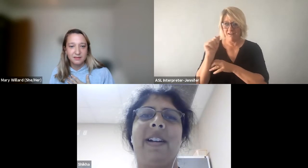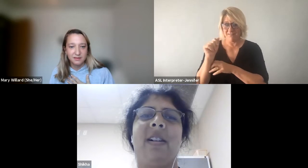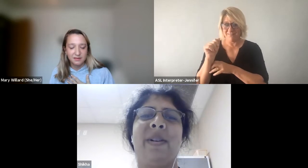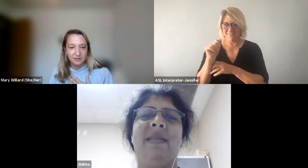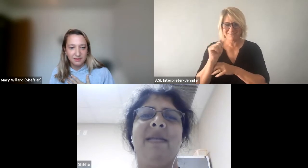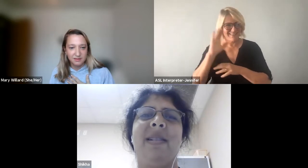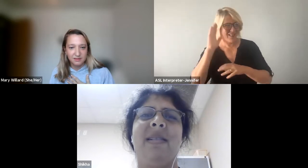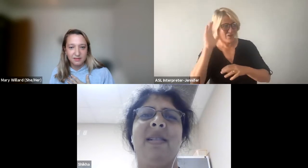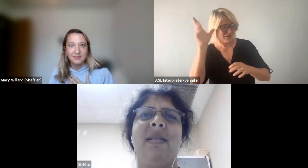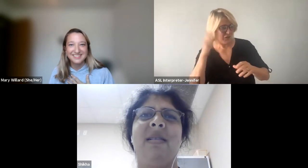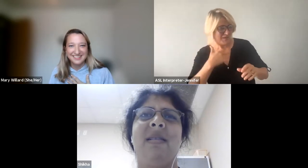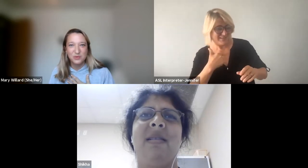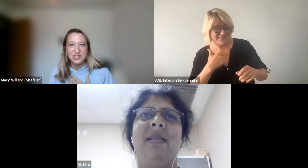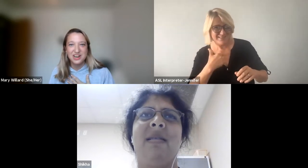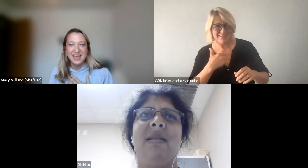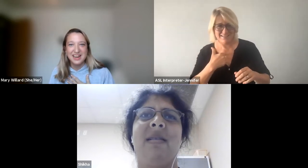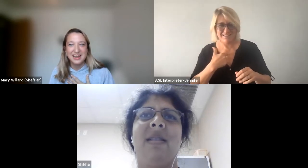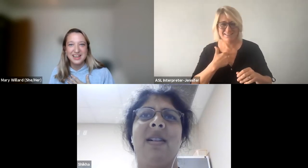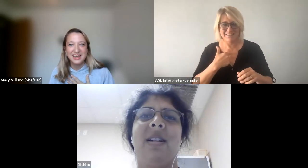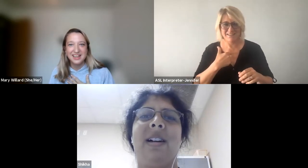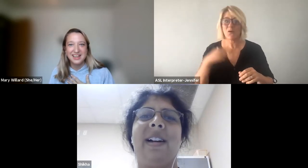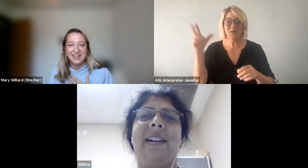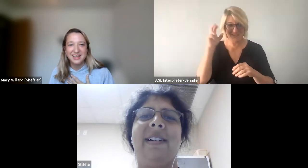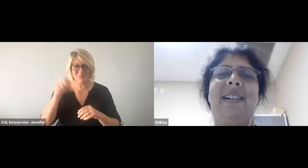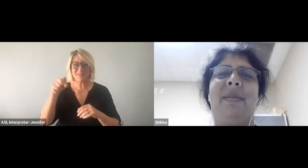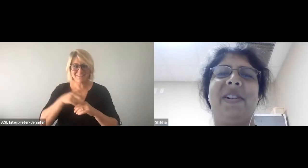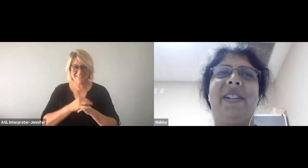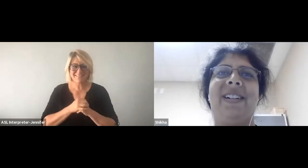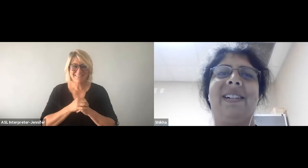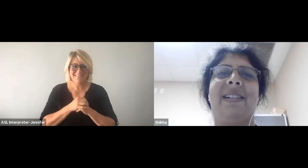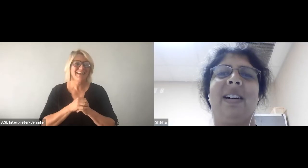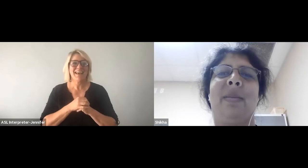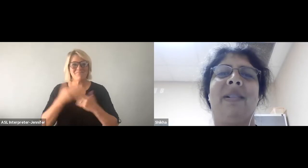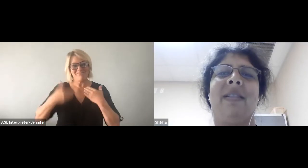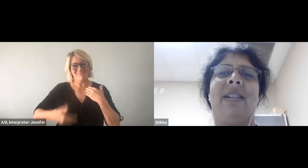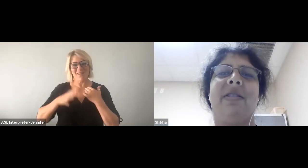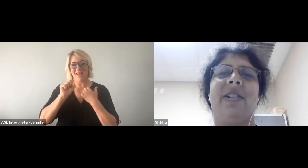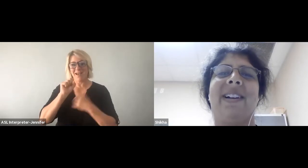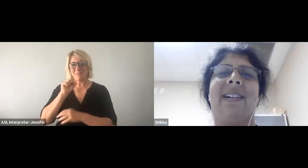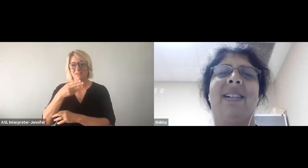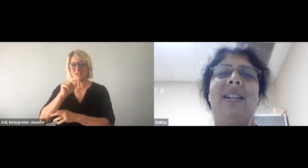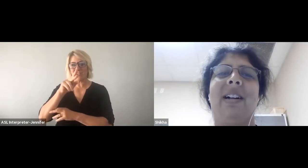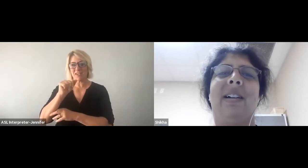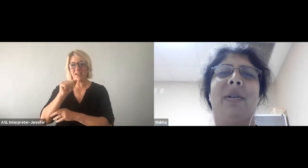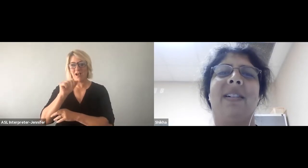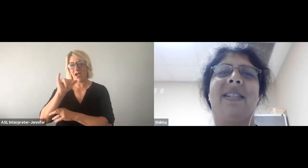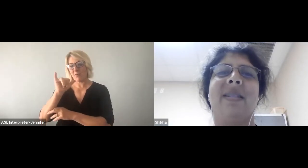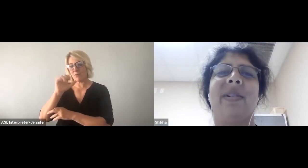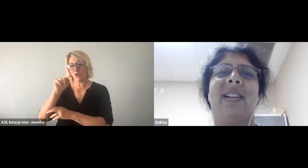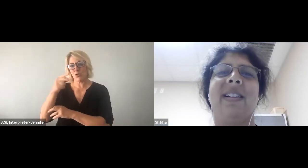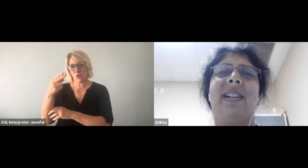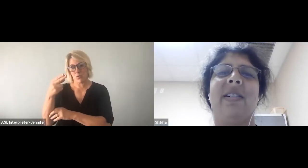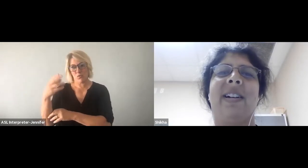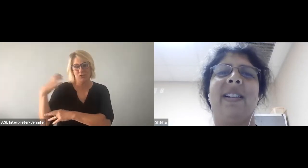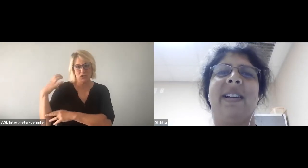Hello, can you hear me? we sure can. Hey, it's Shika, on the youth chair. I work at